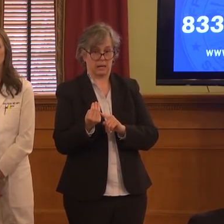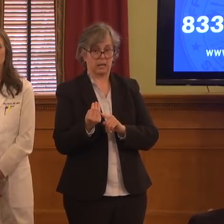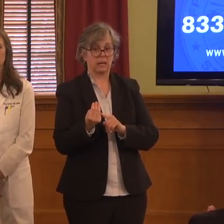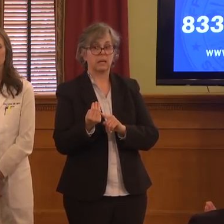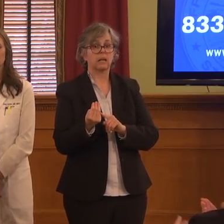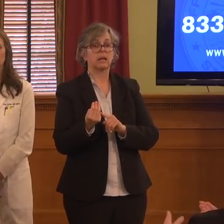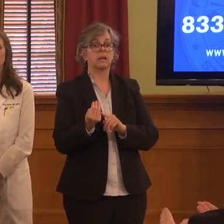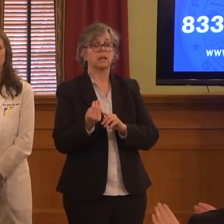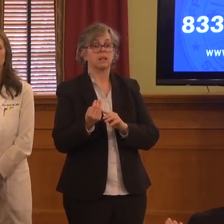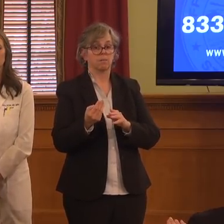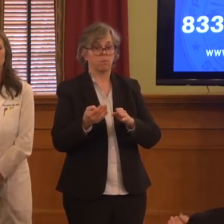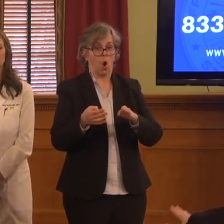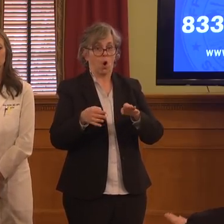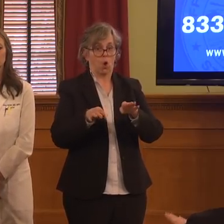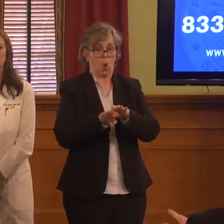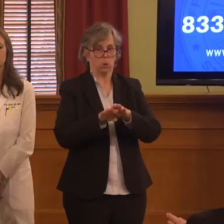day.